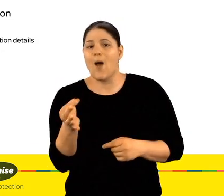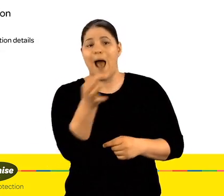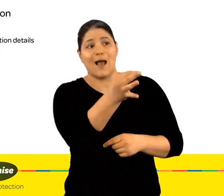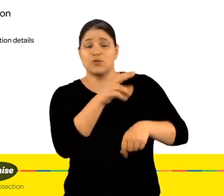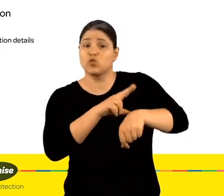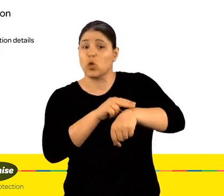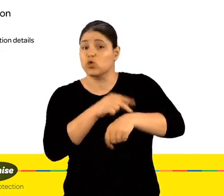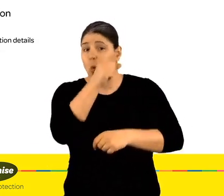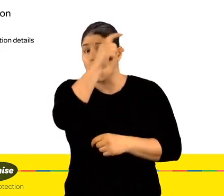time.